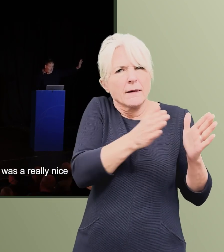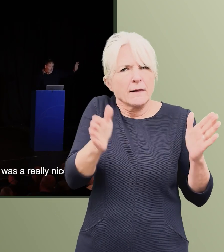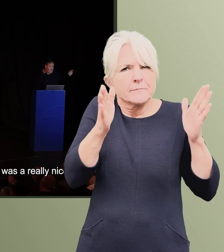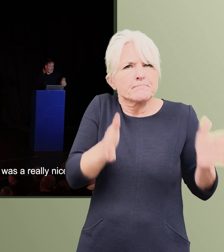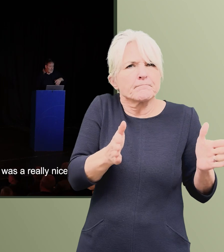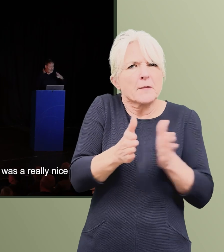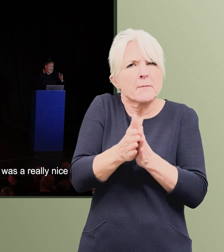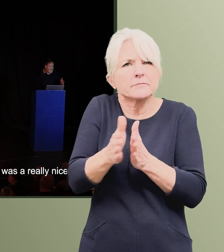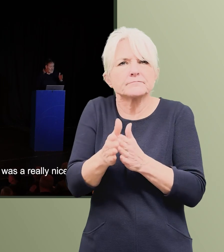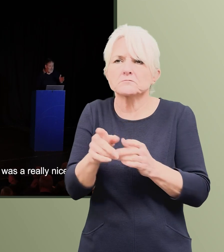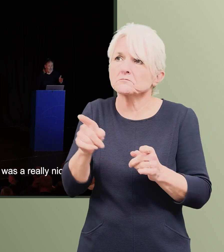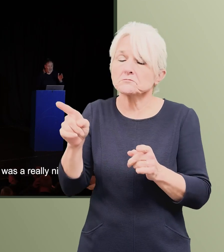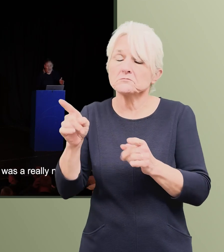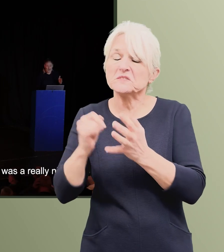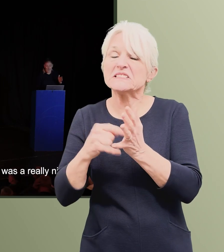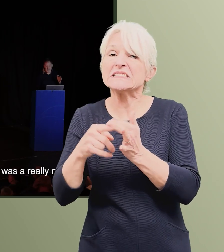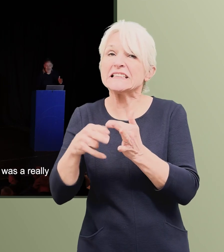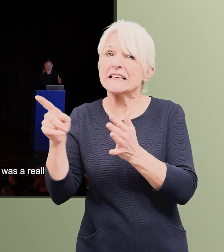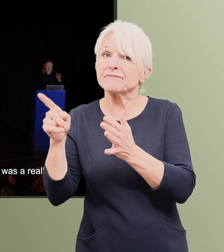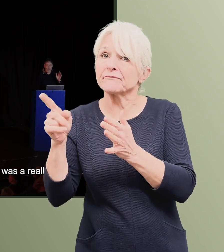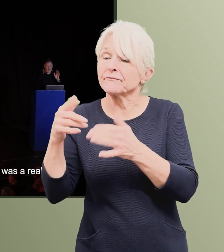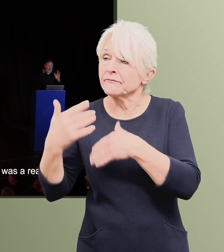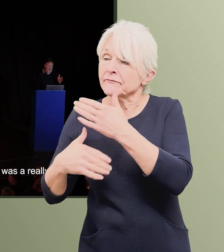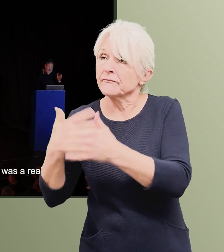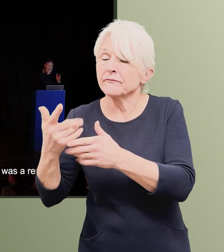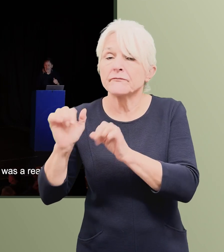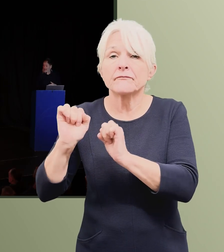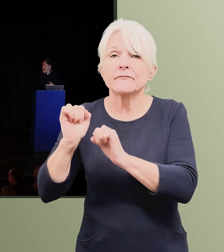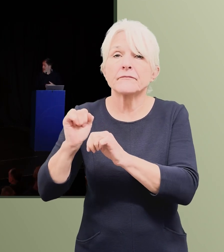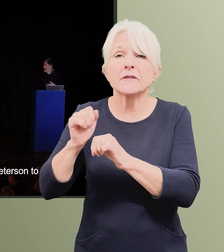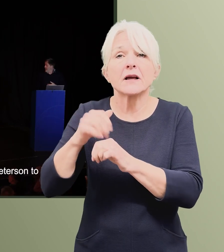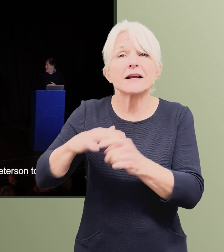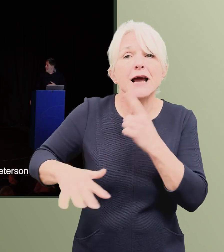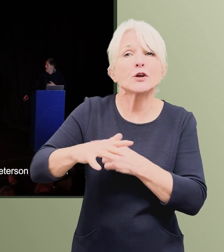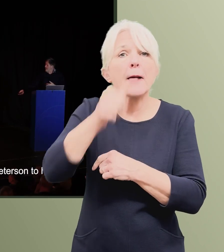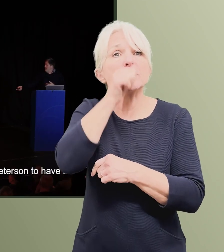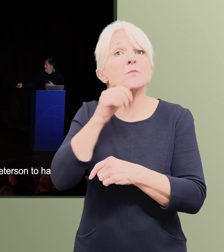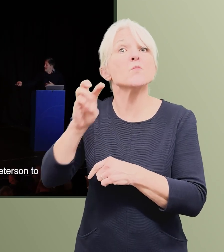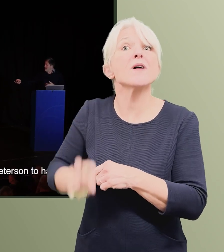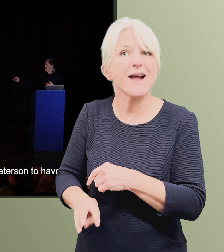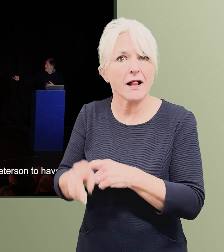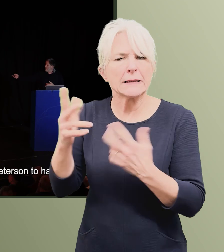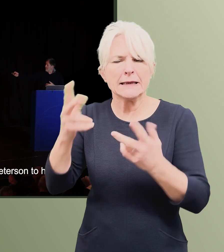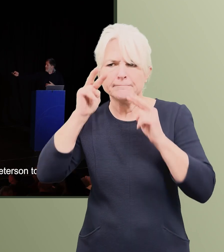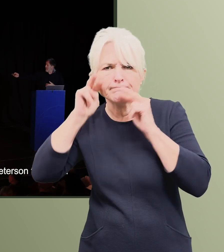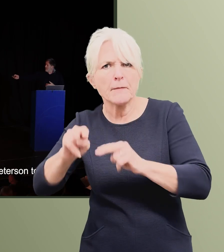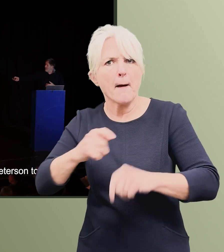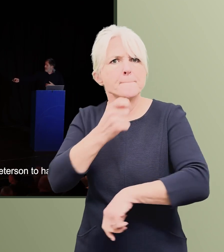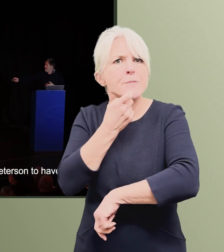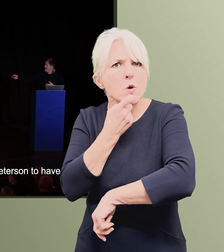certainly in North Wales. So that 3,000 mark BC was a really nice date for me. And this is the pottery we got. I sent it off to